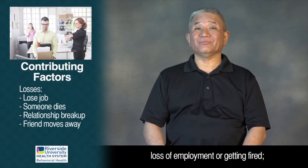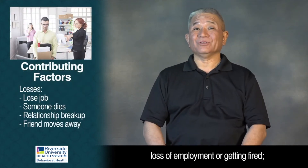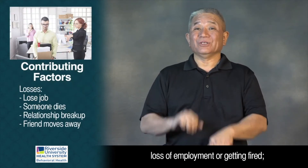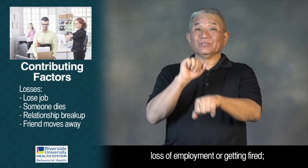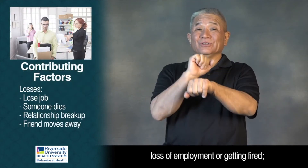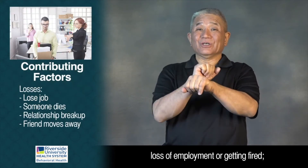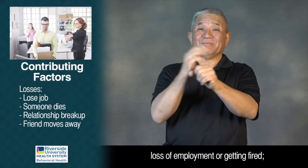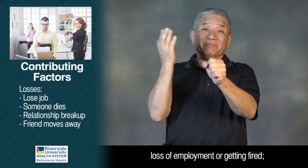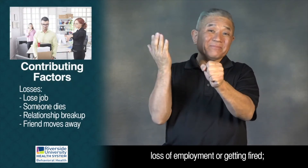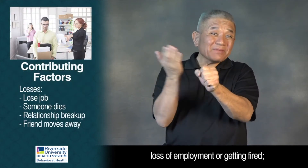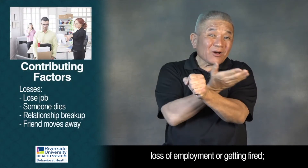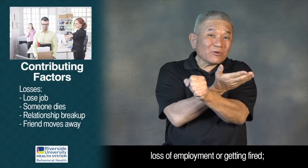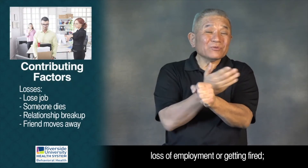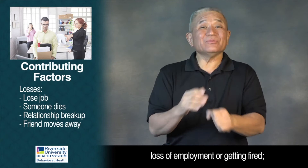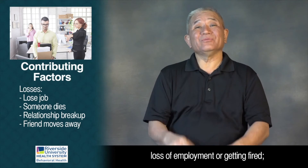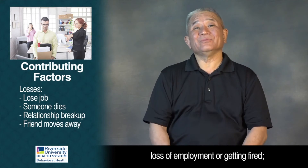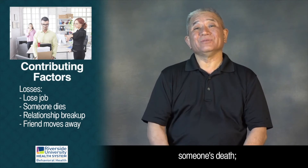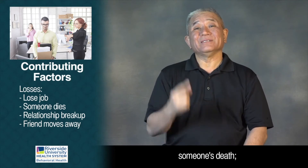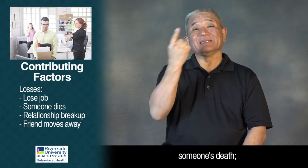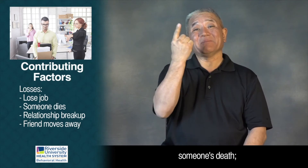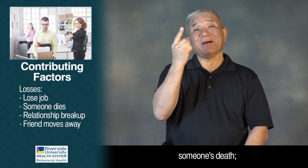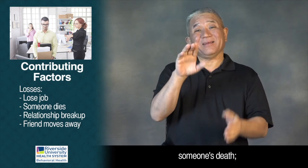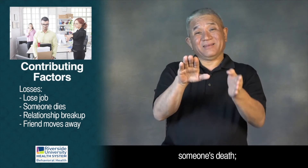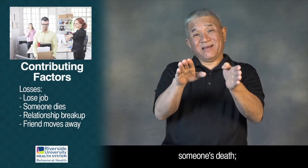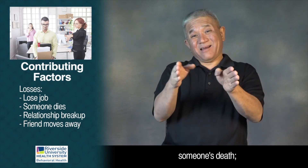loss of employment or getting fired, someone's death,